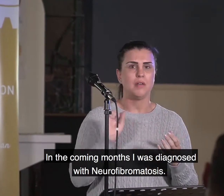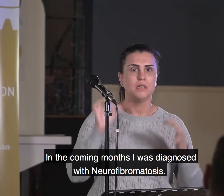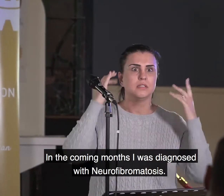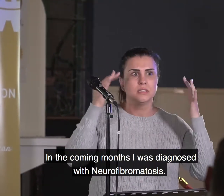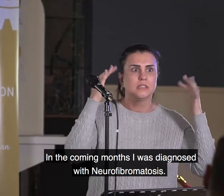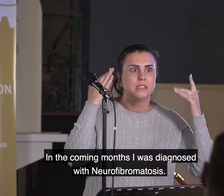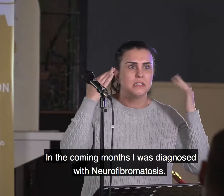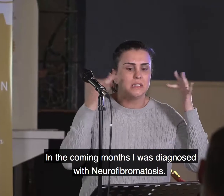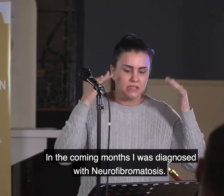neurofibromatosis.